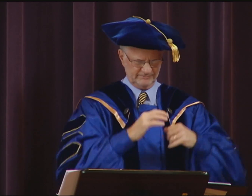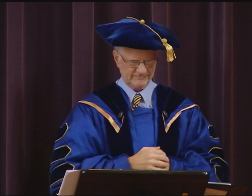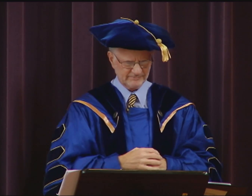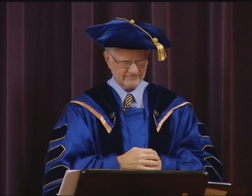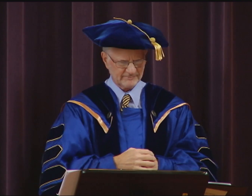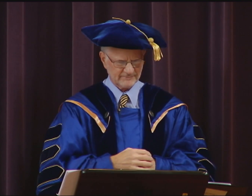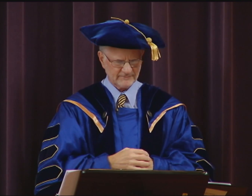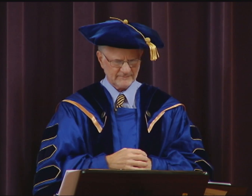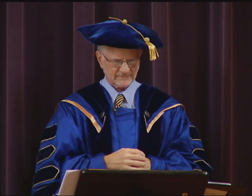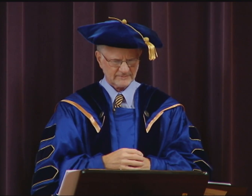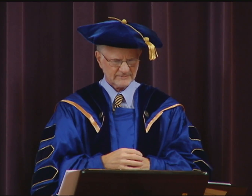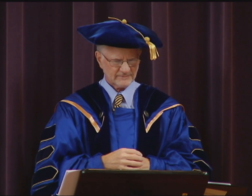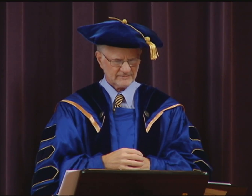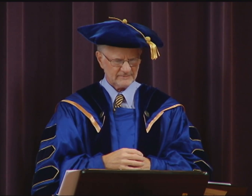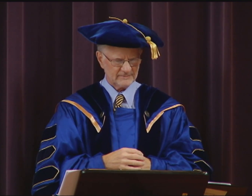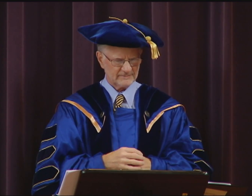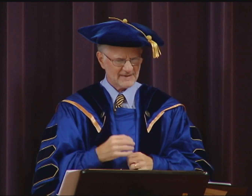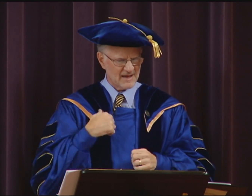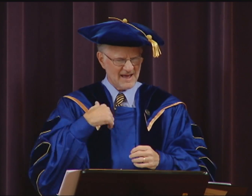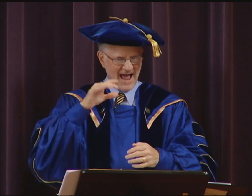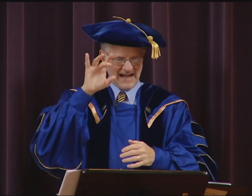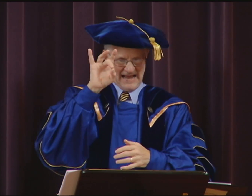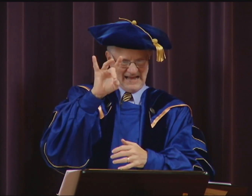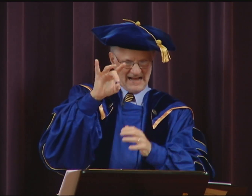and was resurrected in 1947.